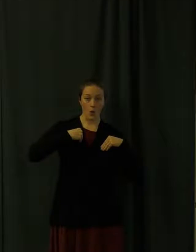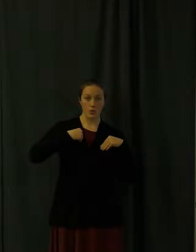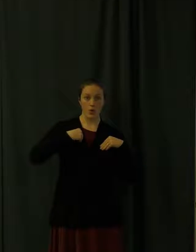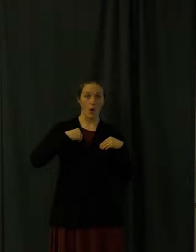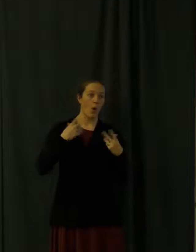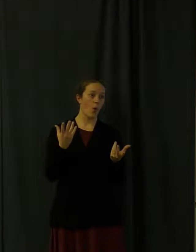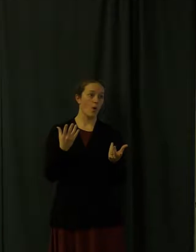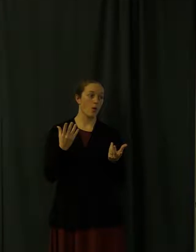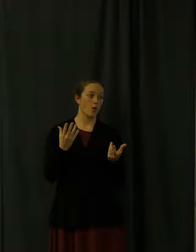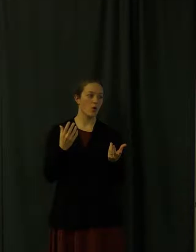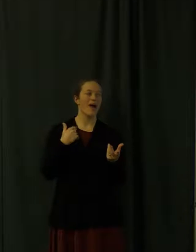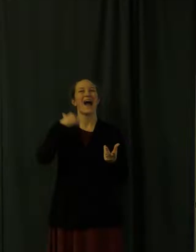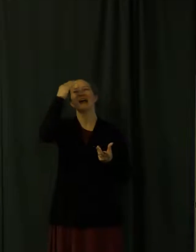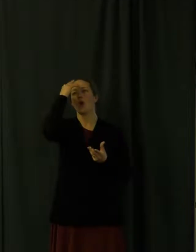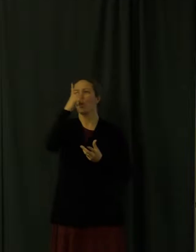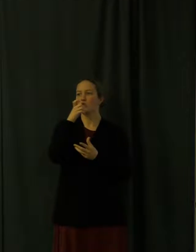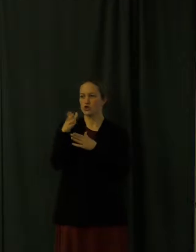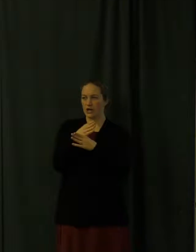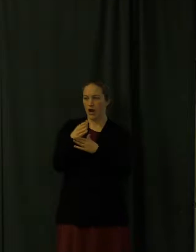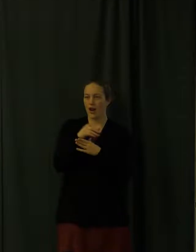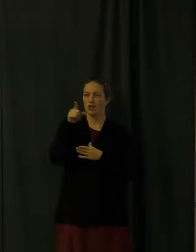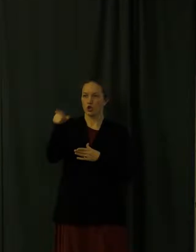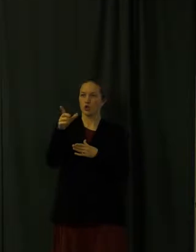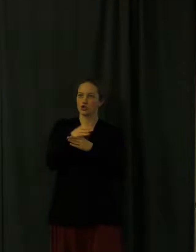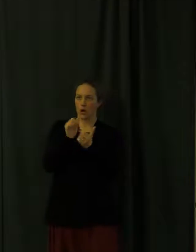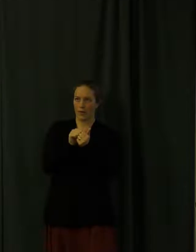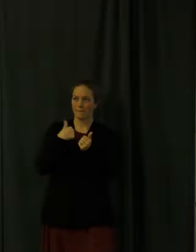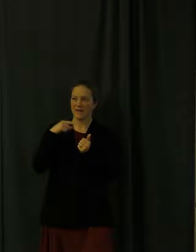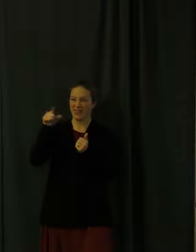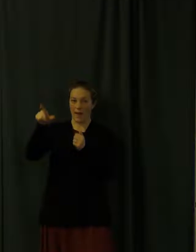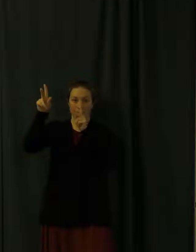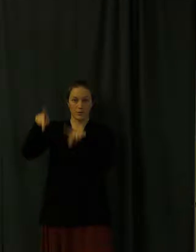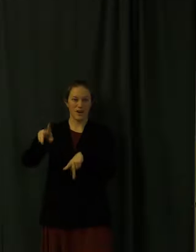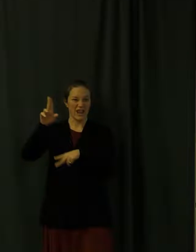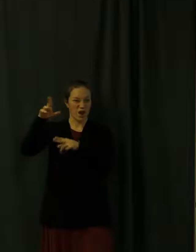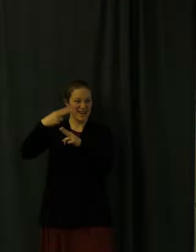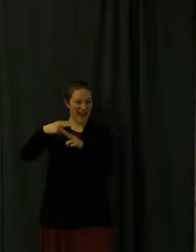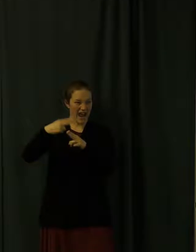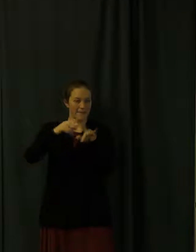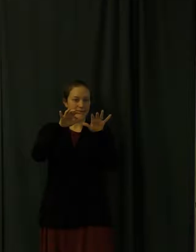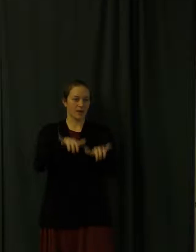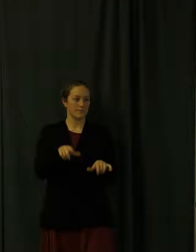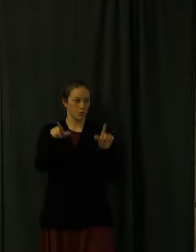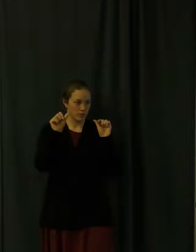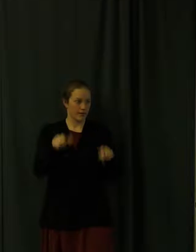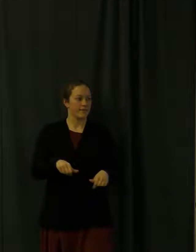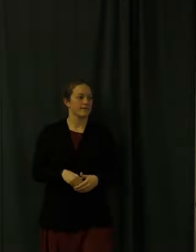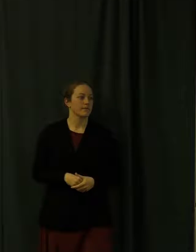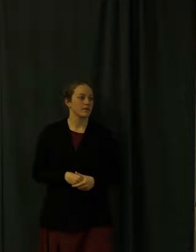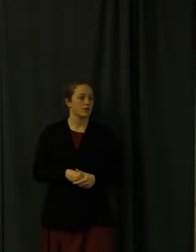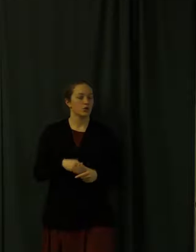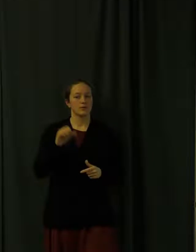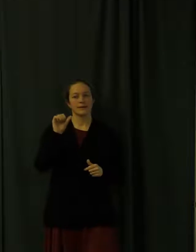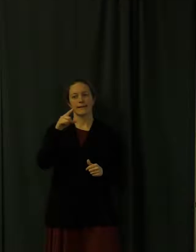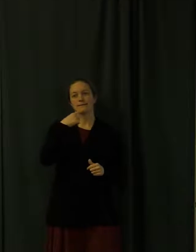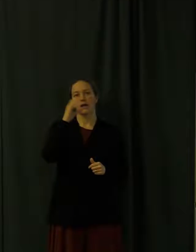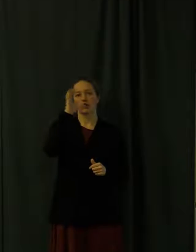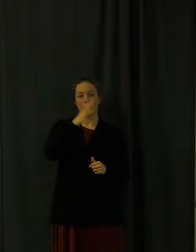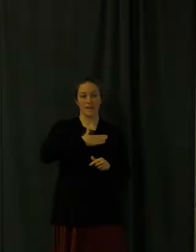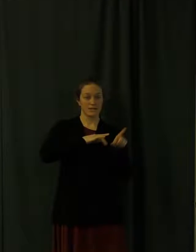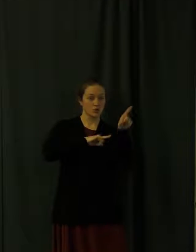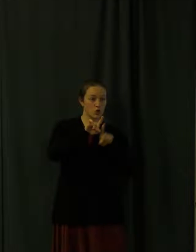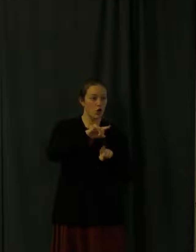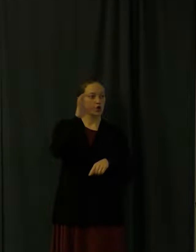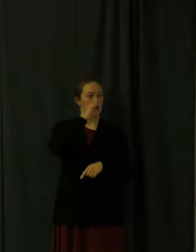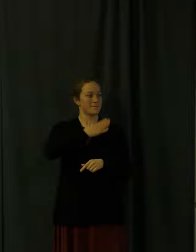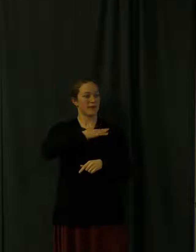who shared this with me, and type their name in. Okay, that was the owner. You can say look in my trash, look in my starred. When was it